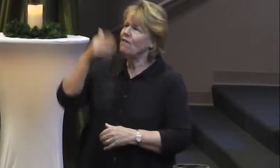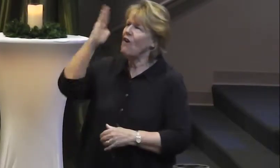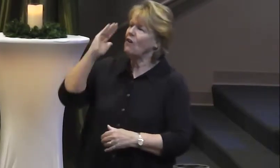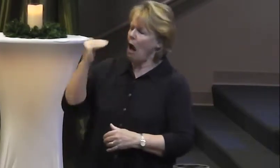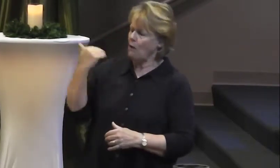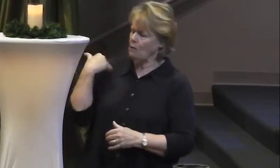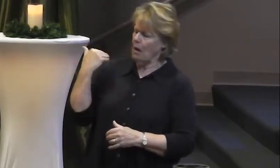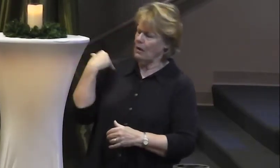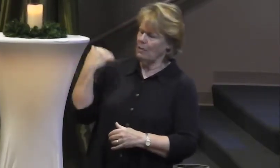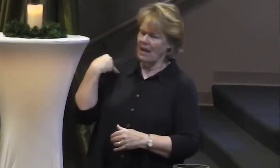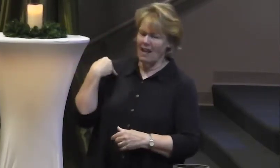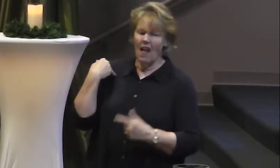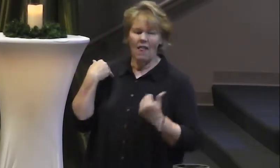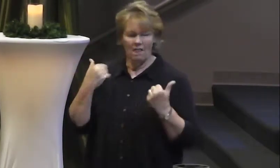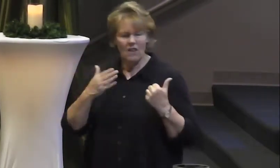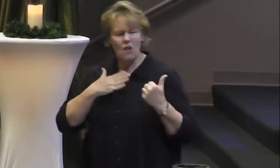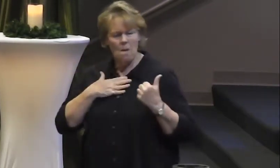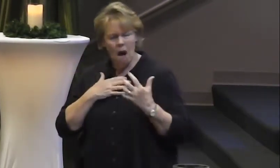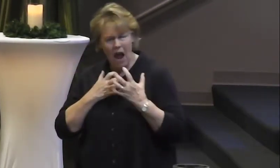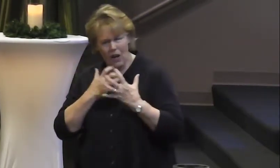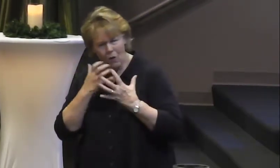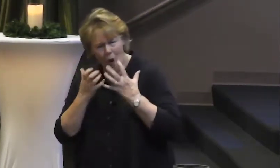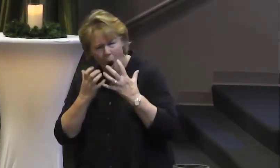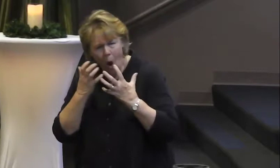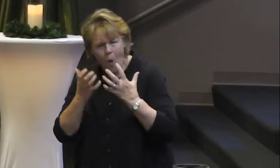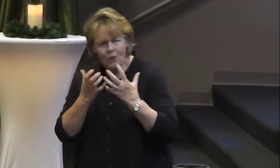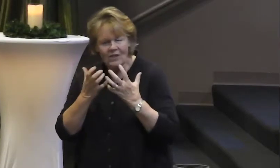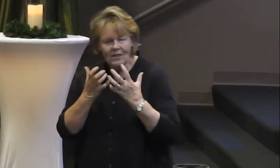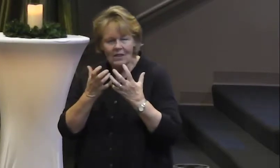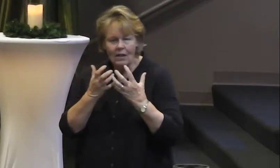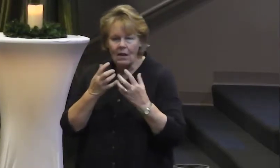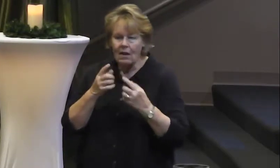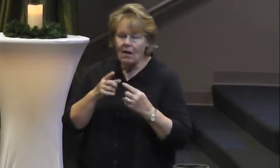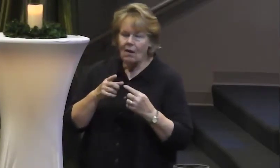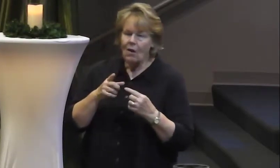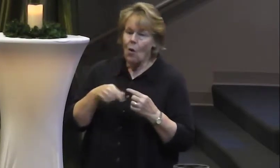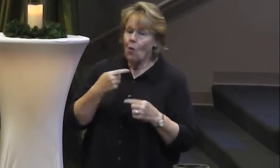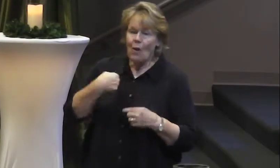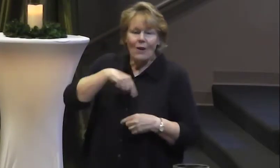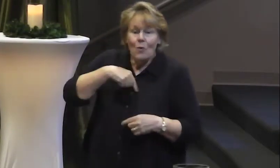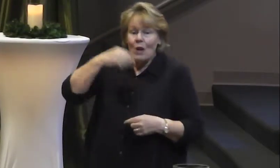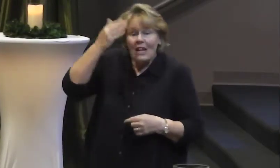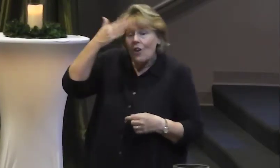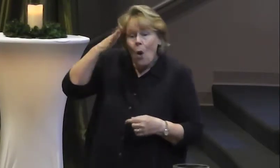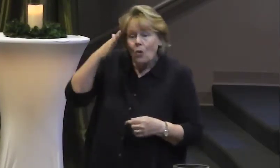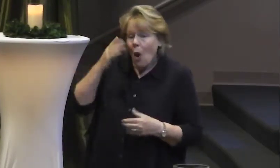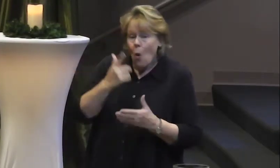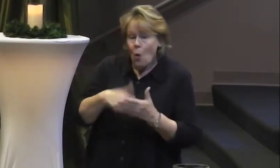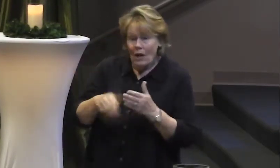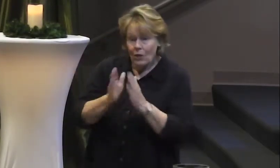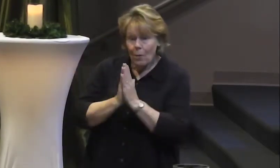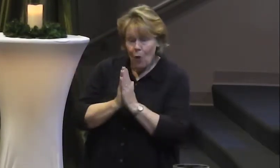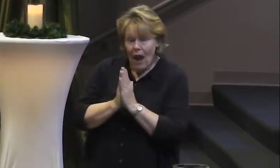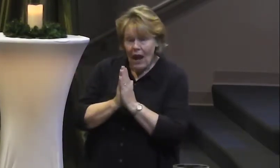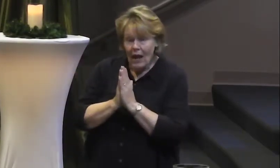When we don't know what to pray, how to pray, it says, the Spirit, he's interceding. He's interceding